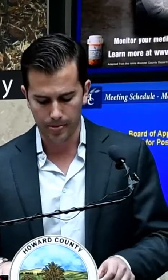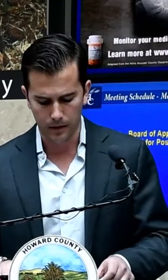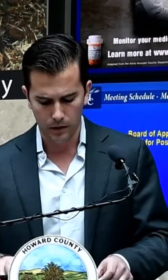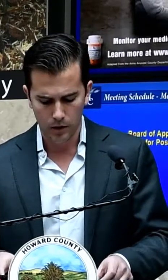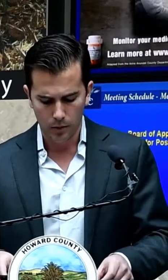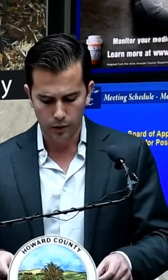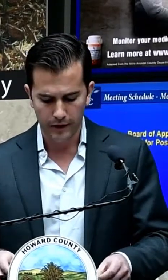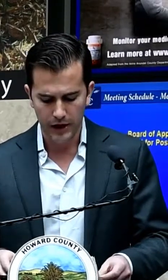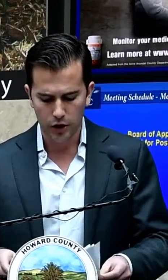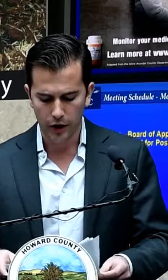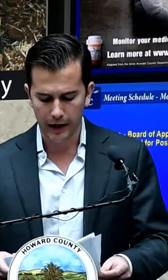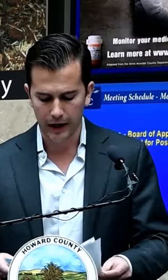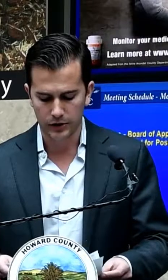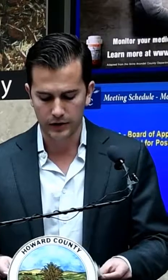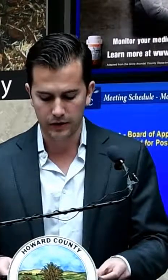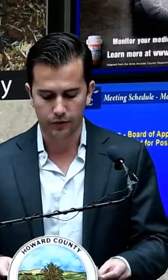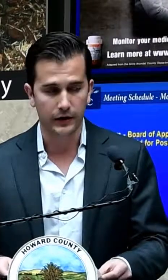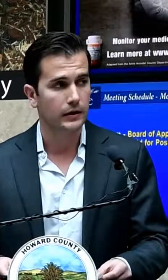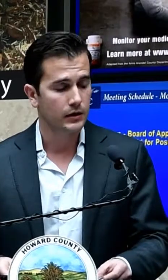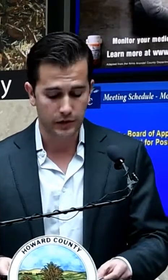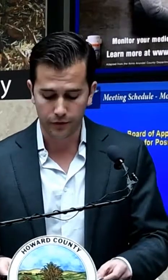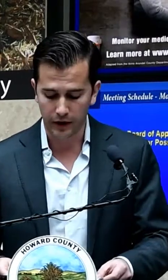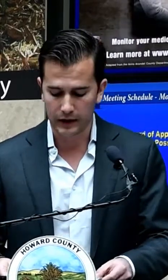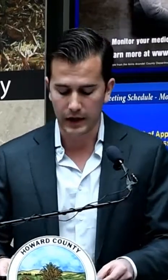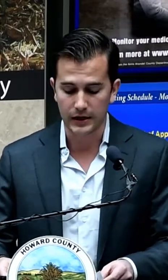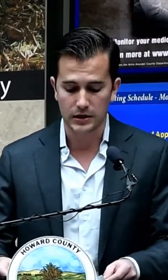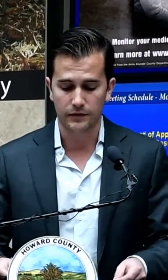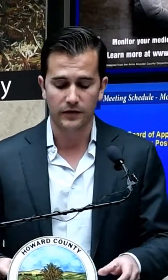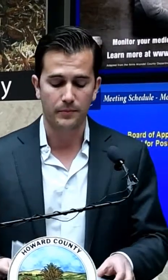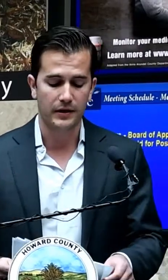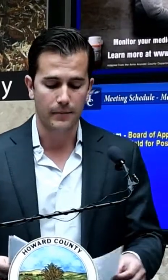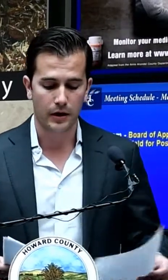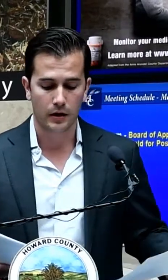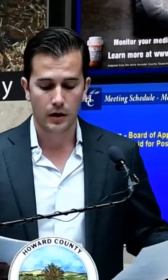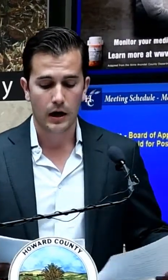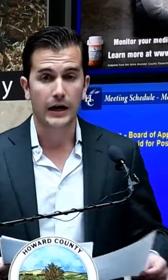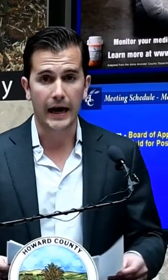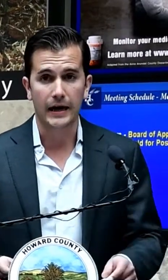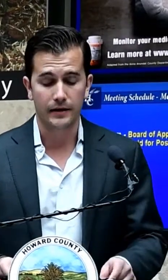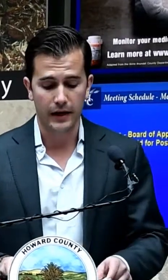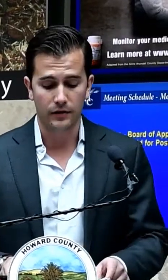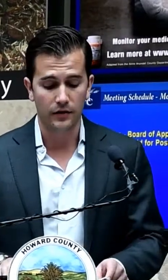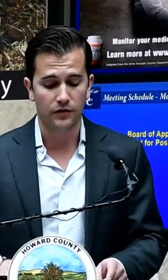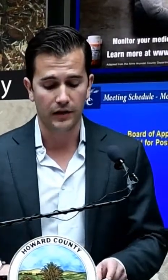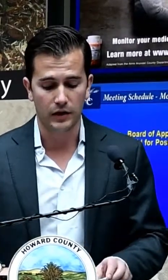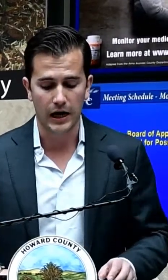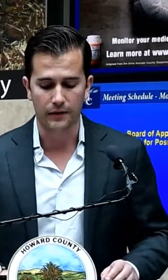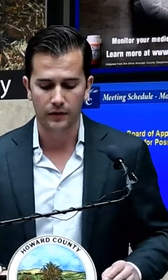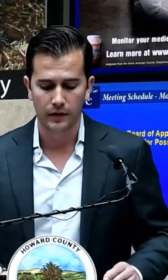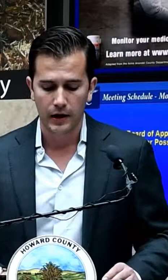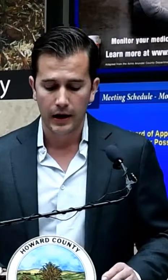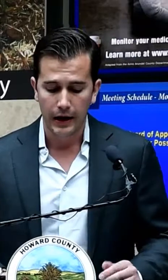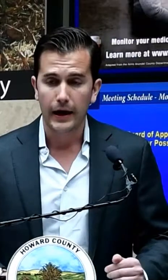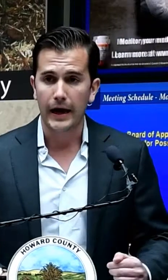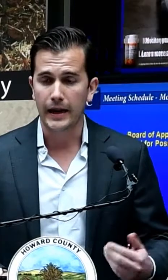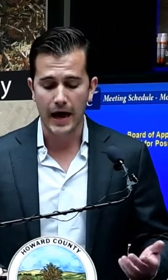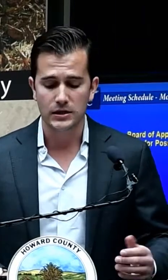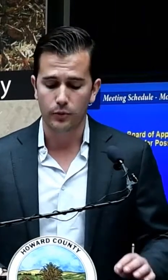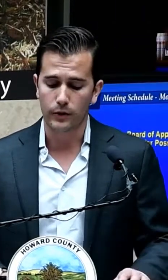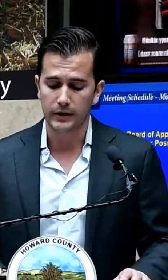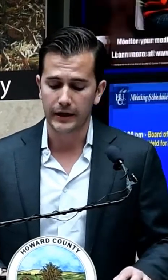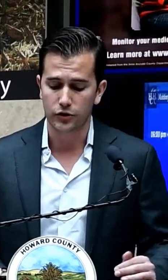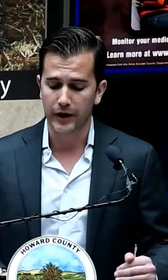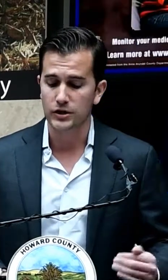County. Providing Narcan to the front lines of this epidemic can and does save lives, and